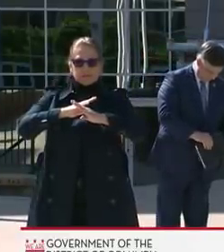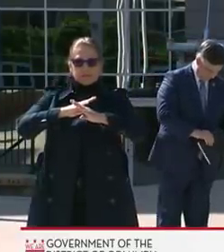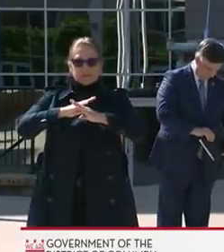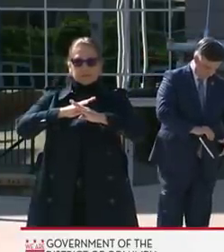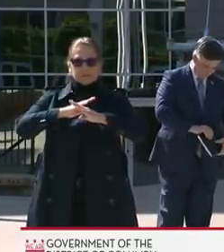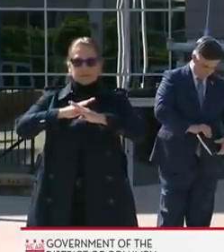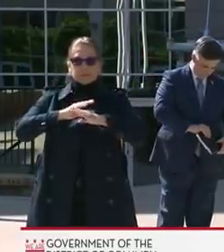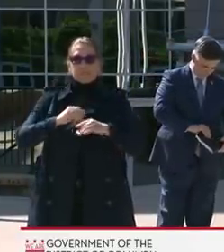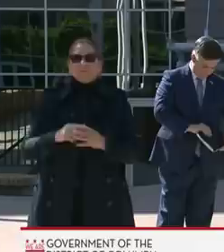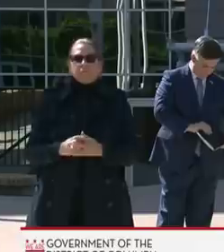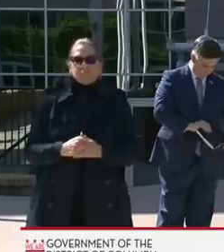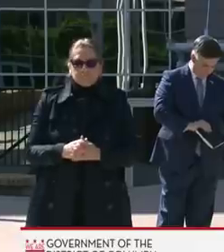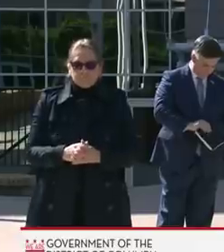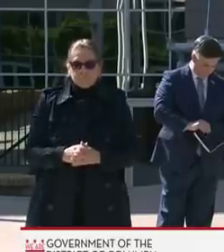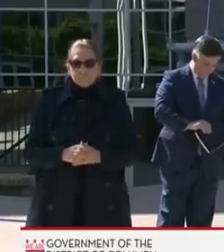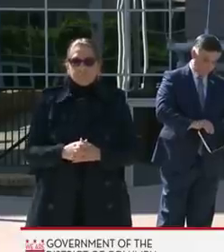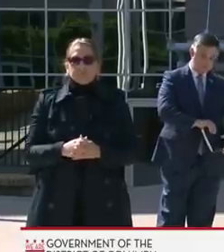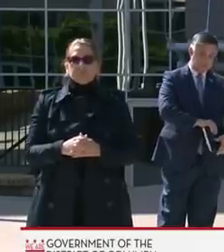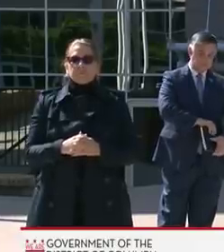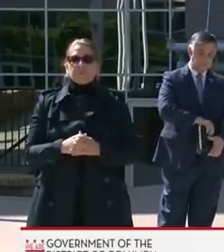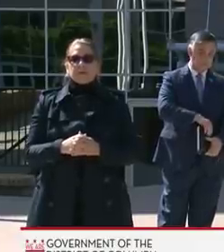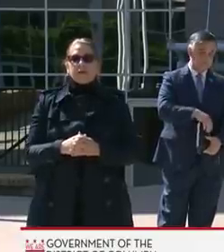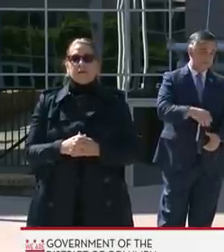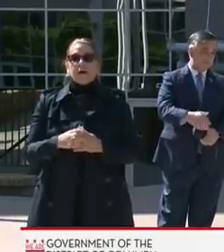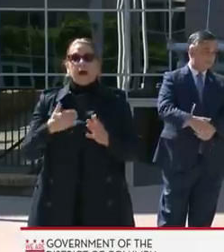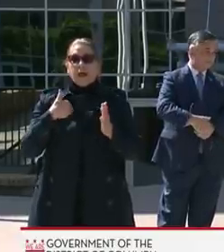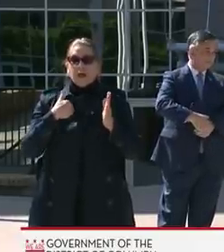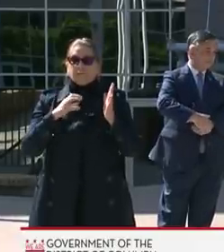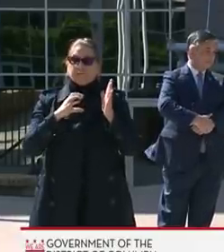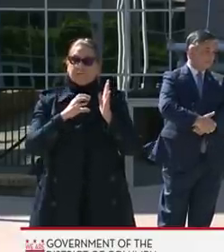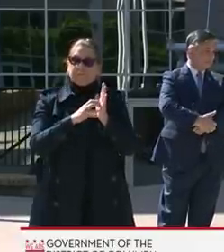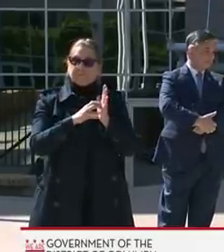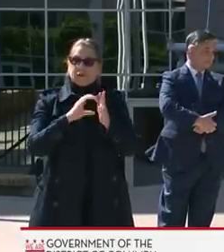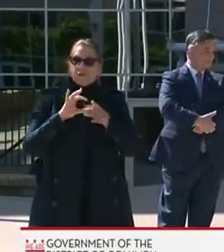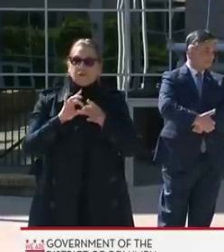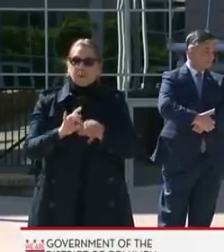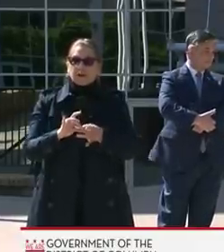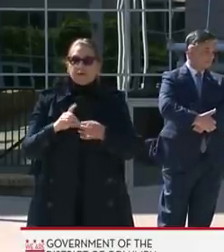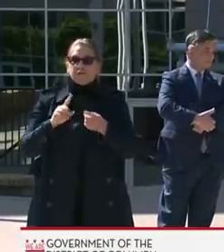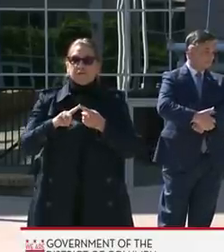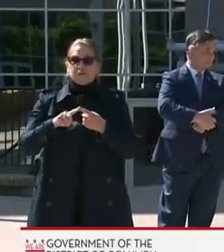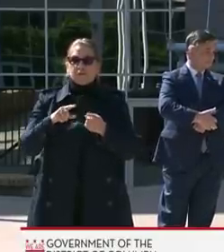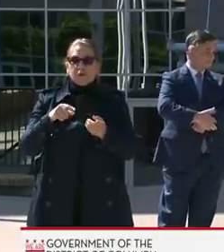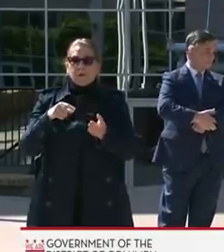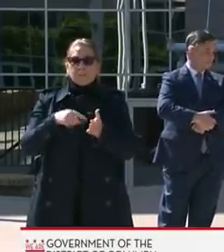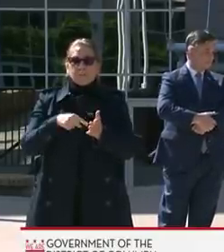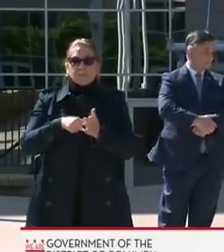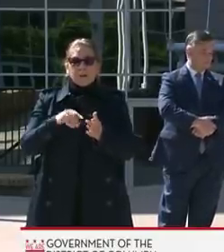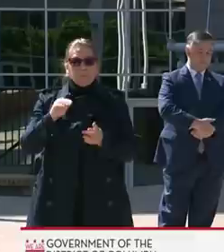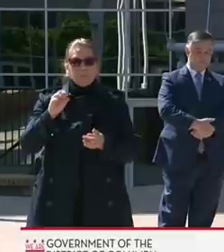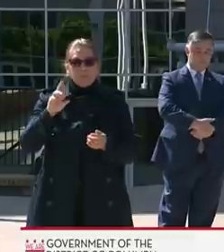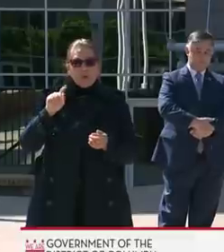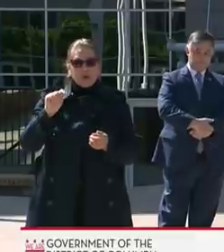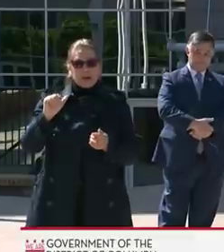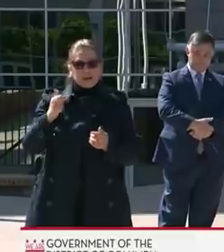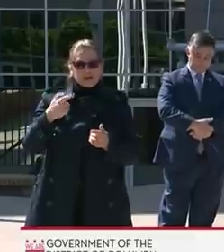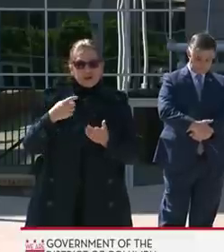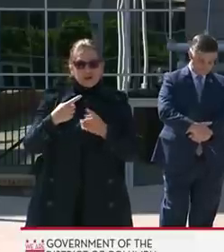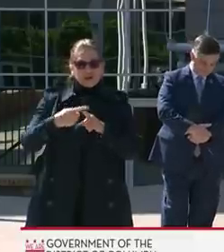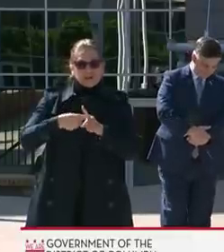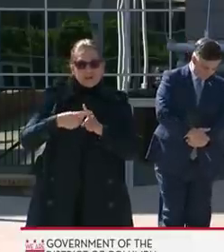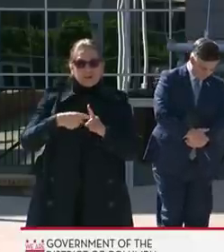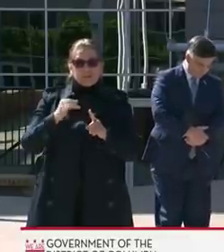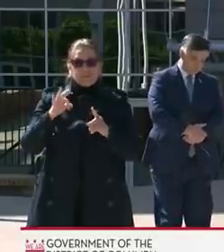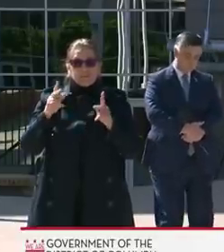There's also a provision concerning mortgages that if an individual can show that he or she or a